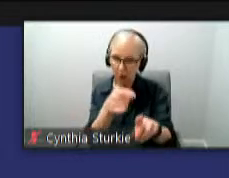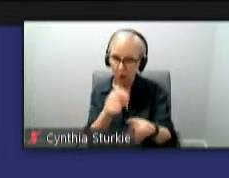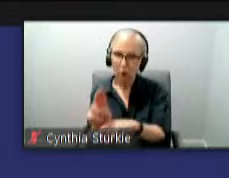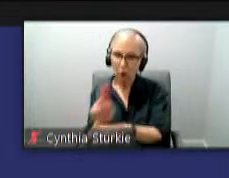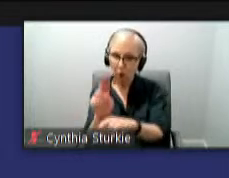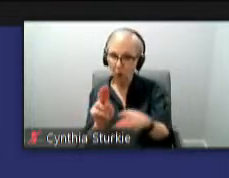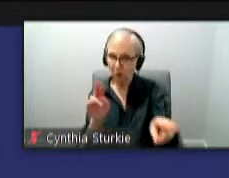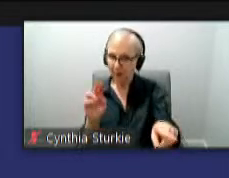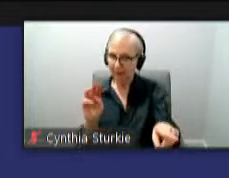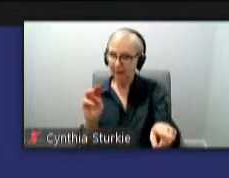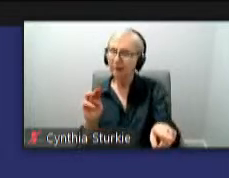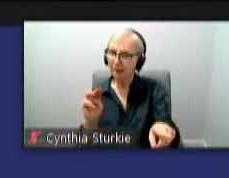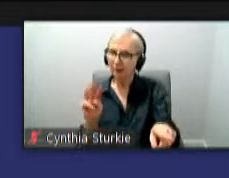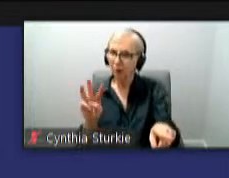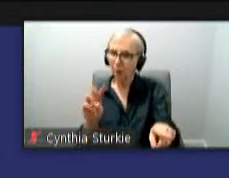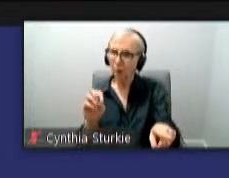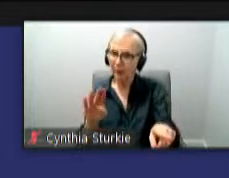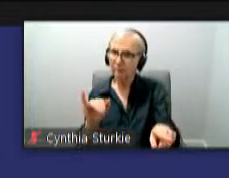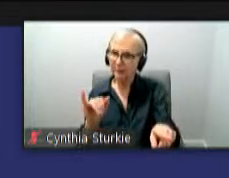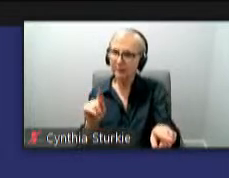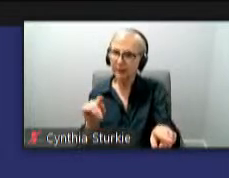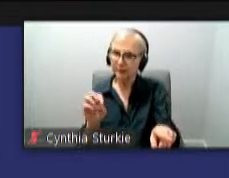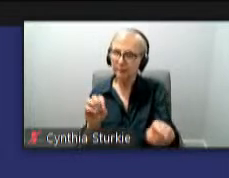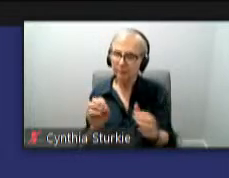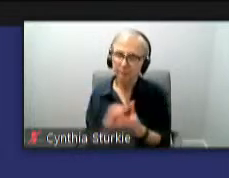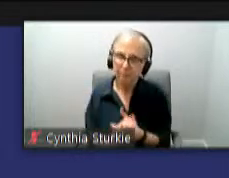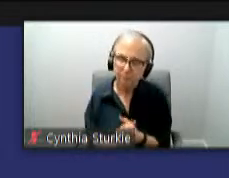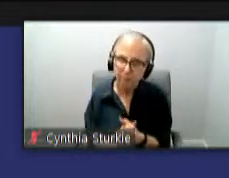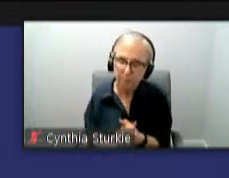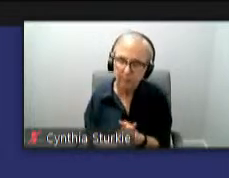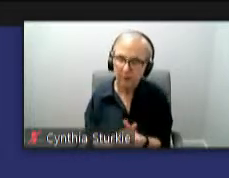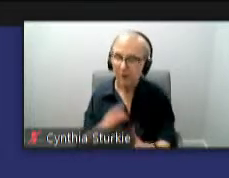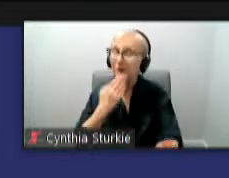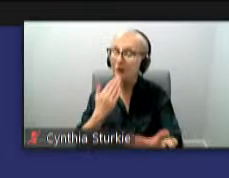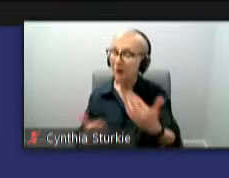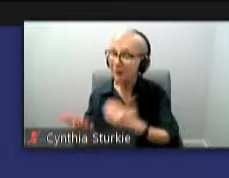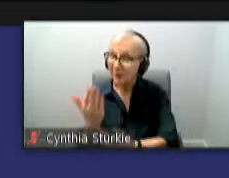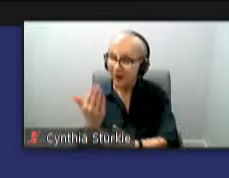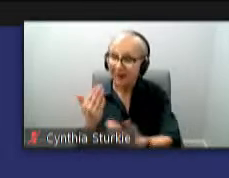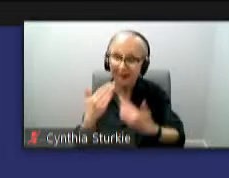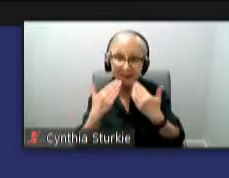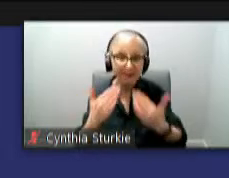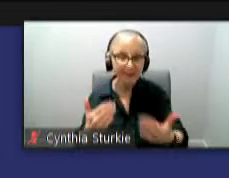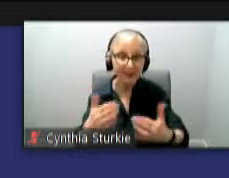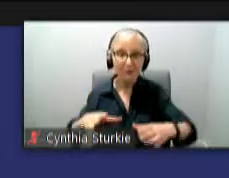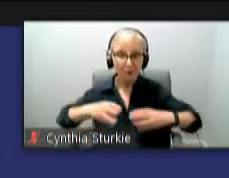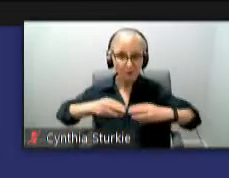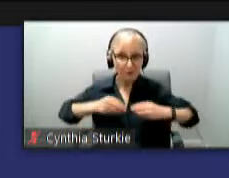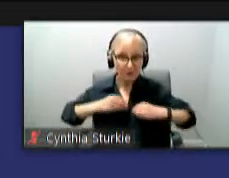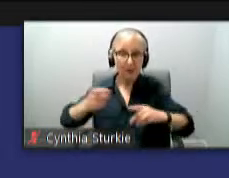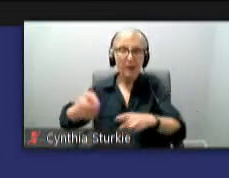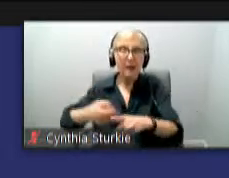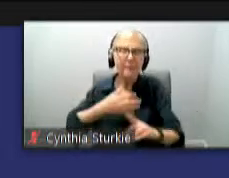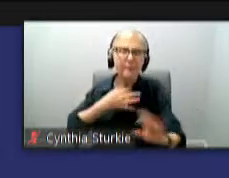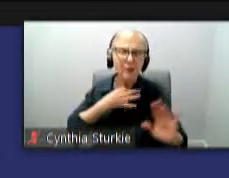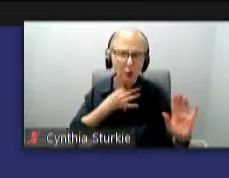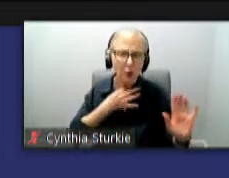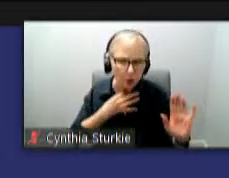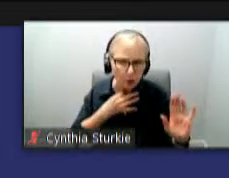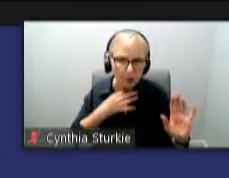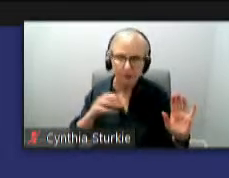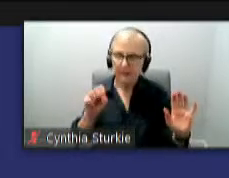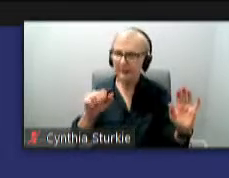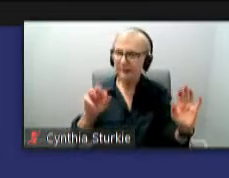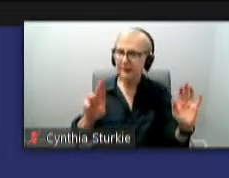media_info@state.co.us. Let's go ahead and get started with Sarah Flower. Go ahead, Sarah. Hi, good morning. Thanks so much for taking the call today. I'm curious too, this is Sarah Flower